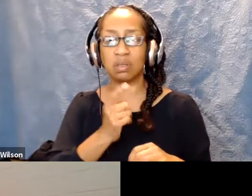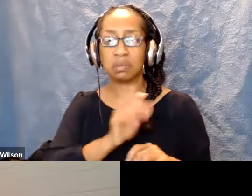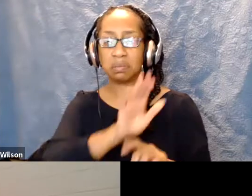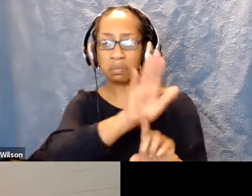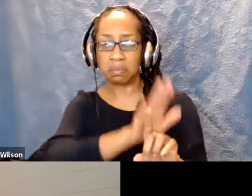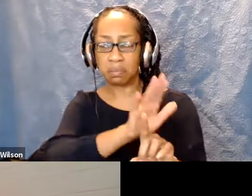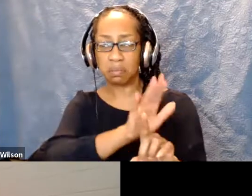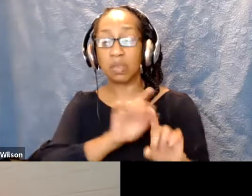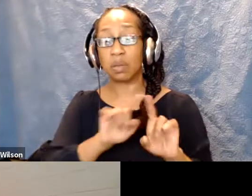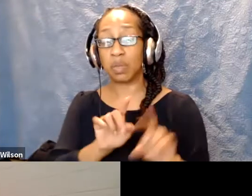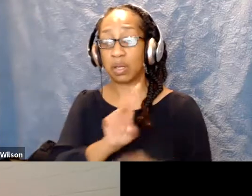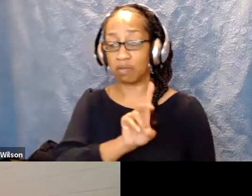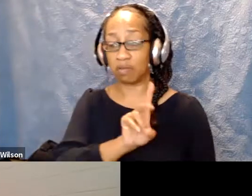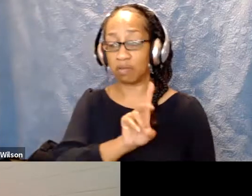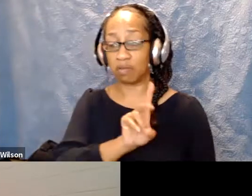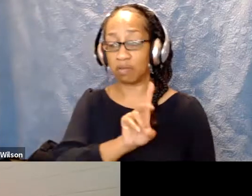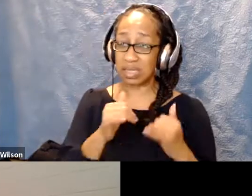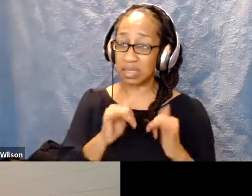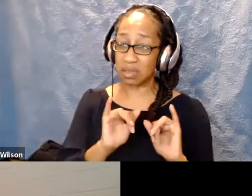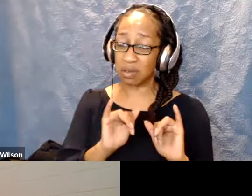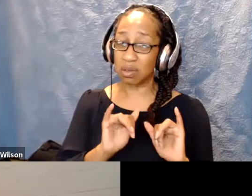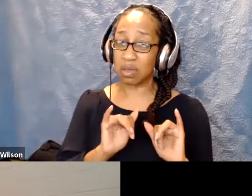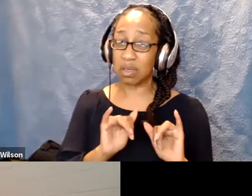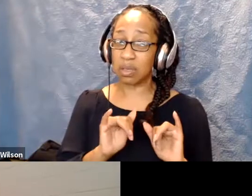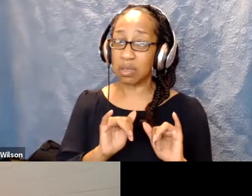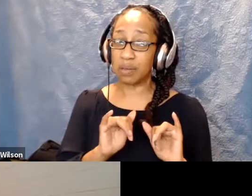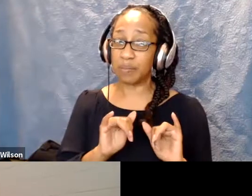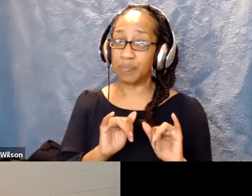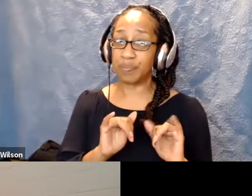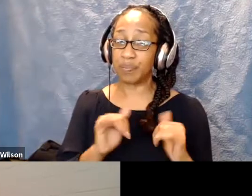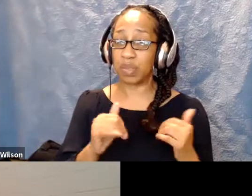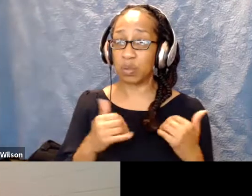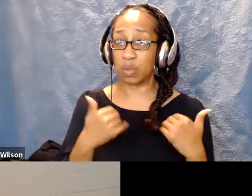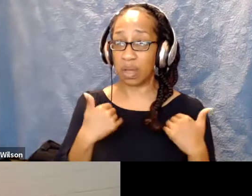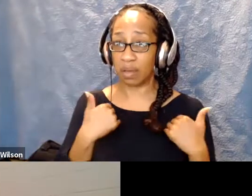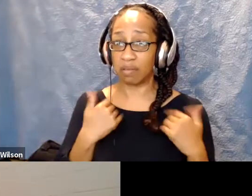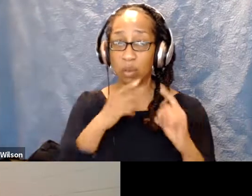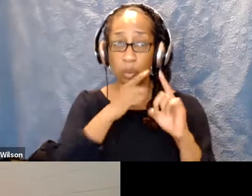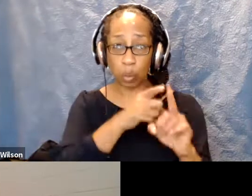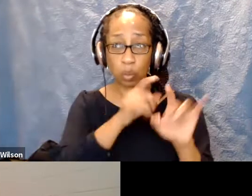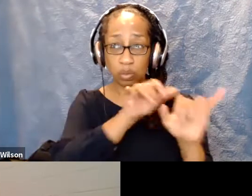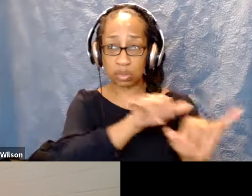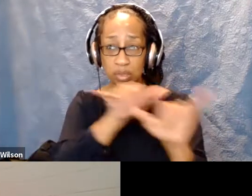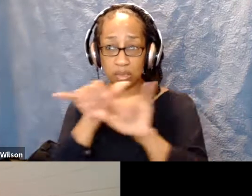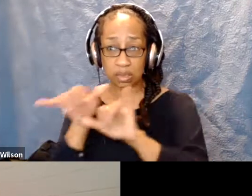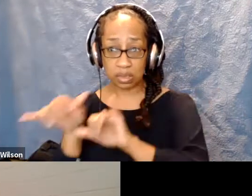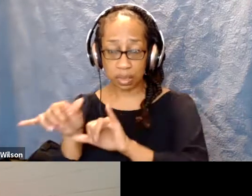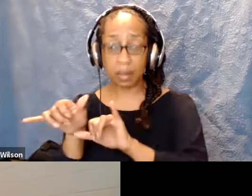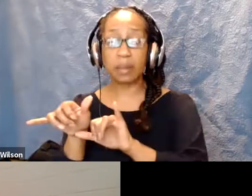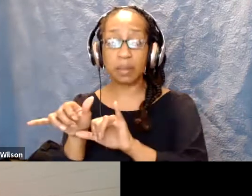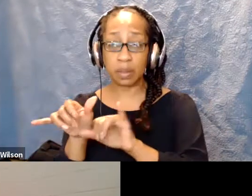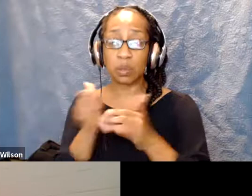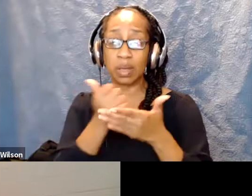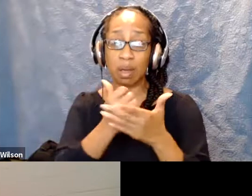while Voc Rehab and SILS have a lot of, we have common goals by helping our